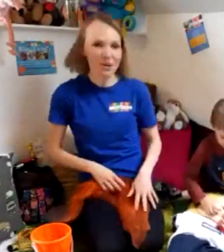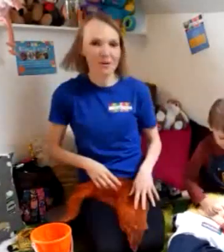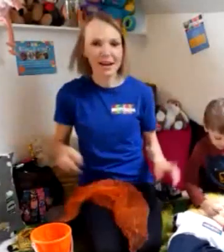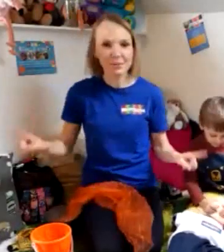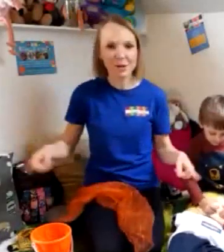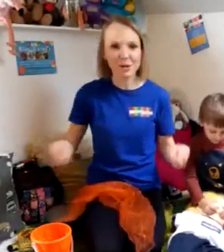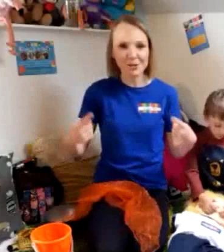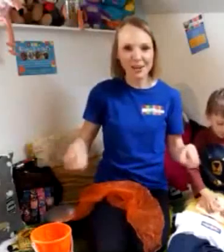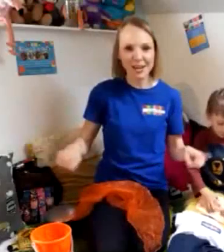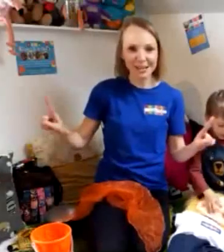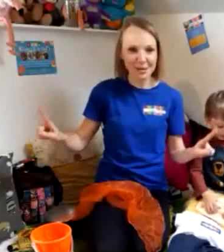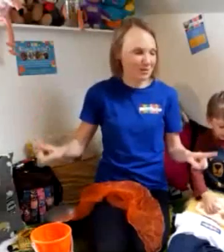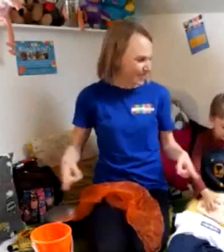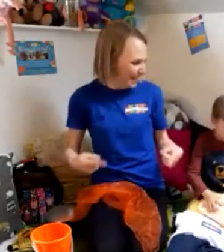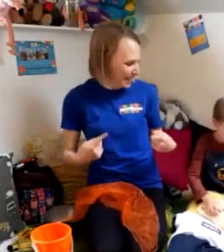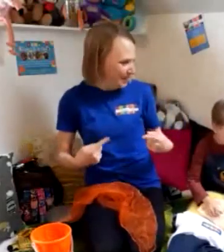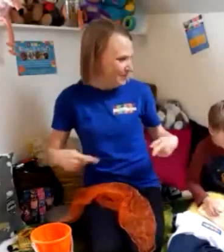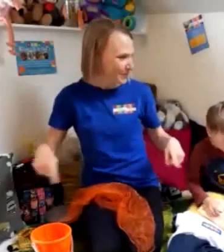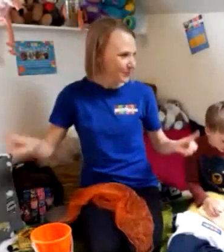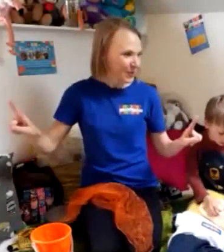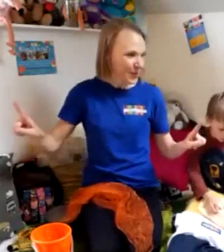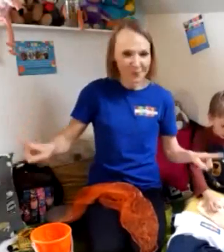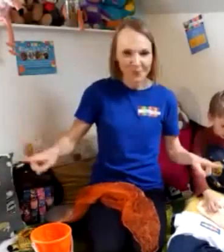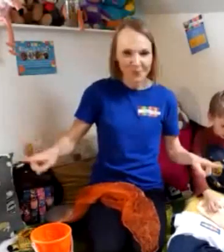Right, music fingers, are we ready?